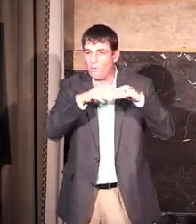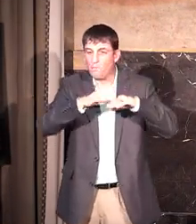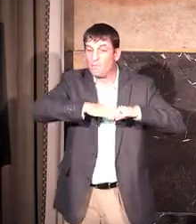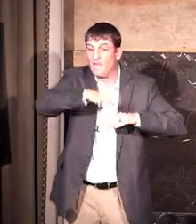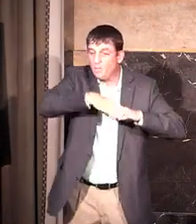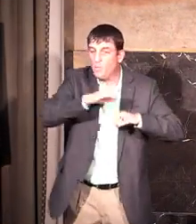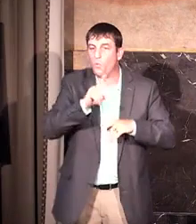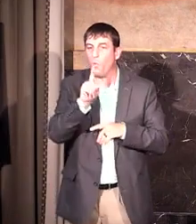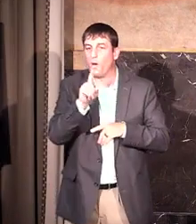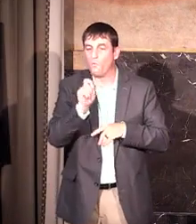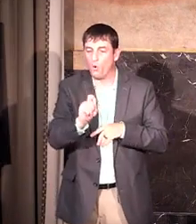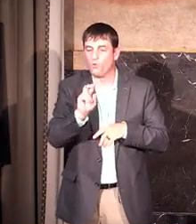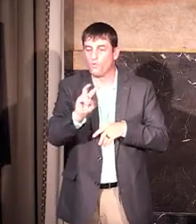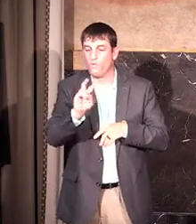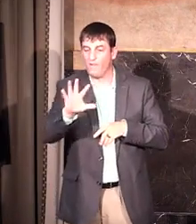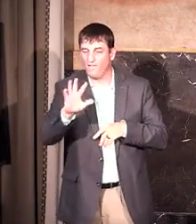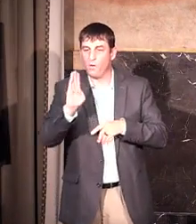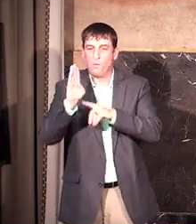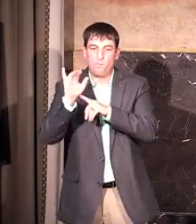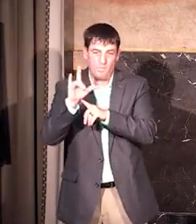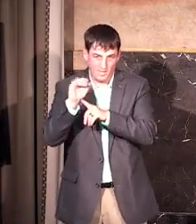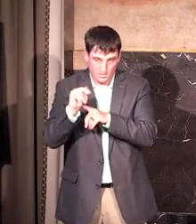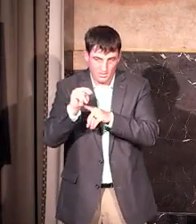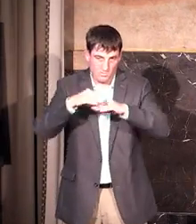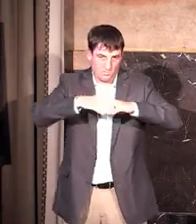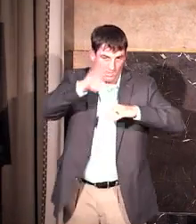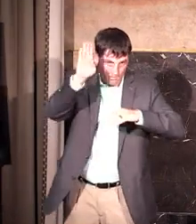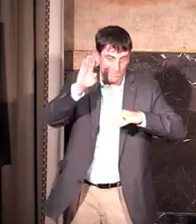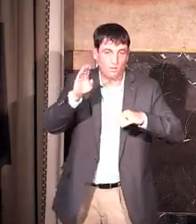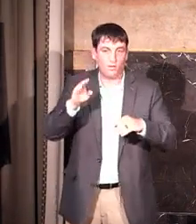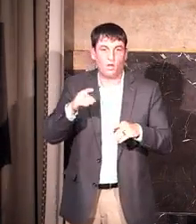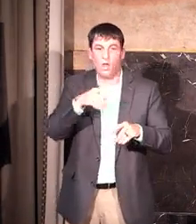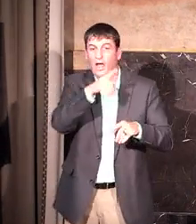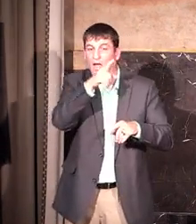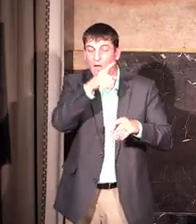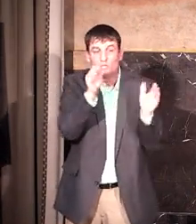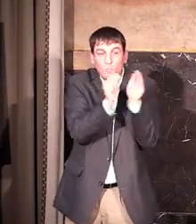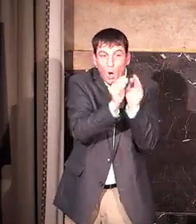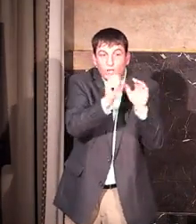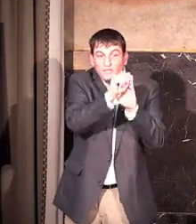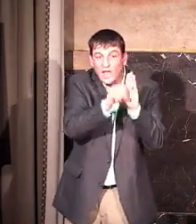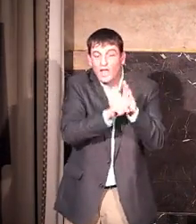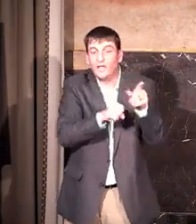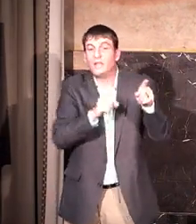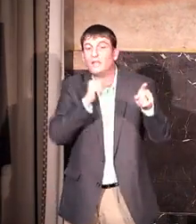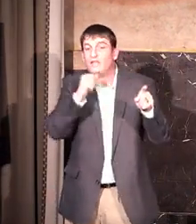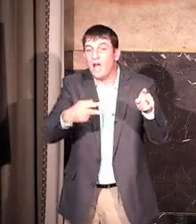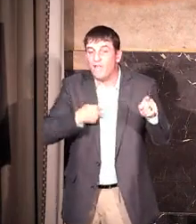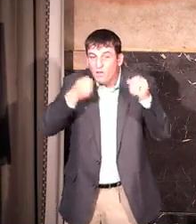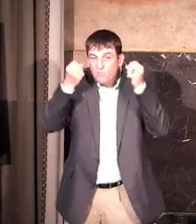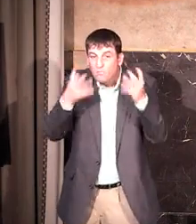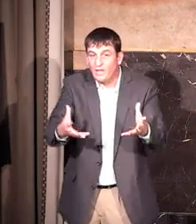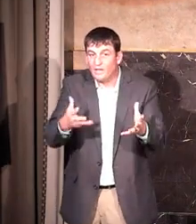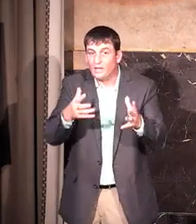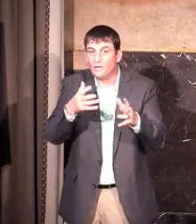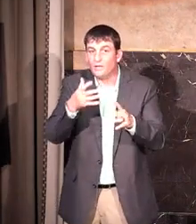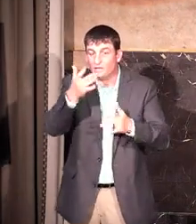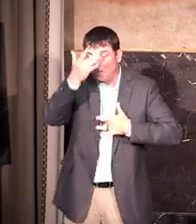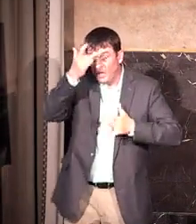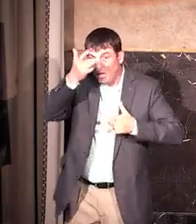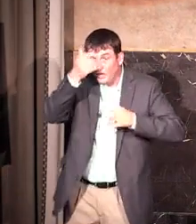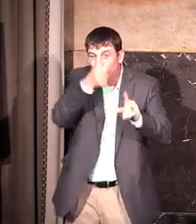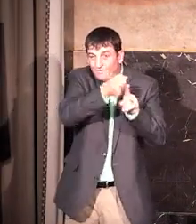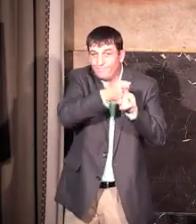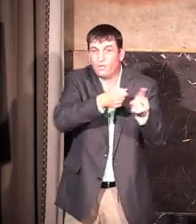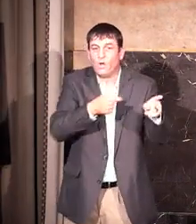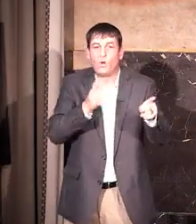billion. And they're not going to be able to show, especially if they're a small state and haven't had a lot of cases, they're not going to be able to